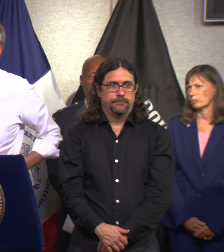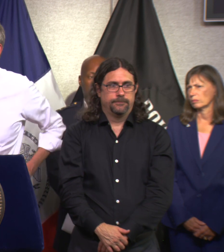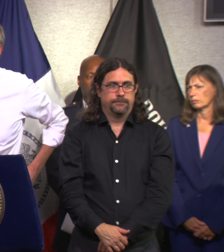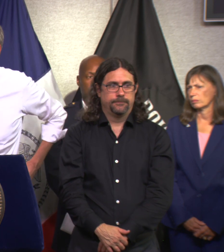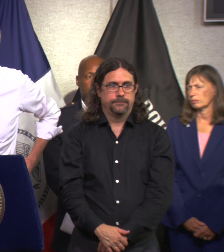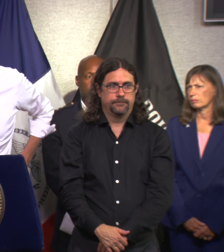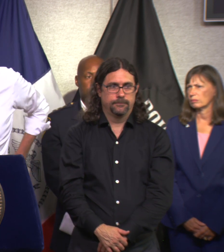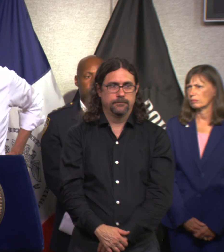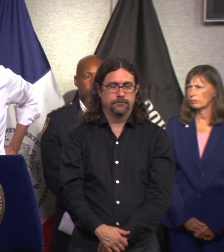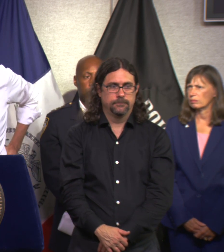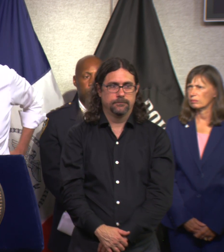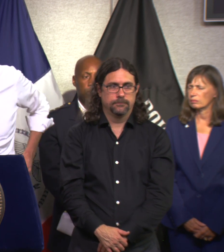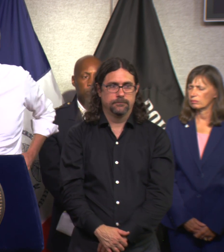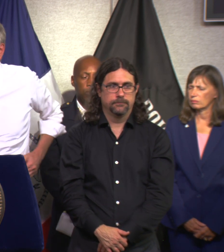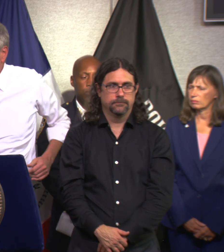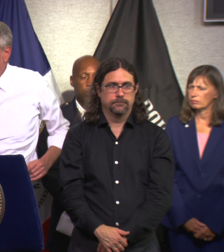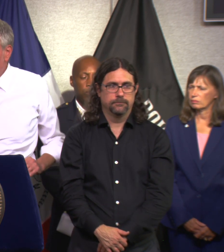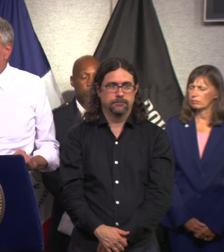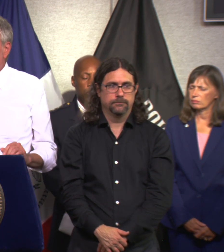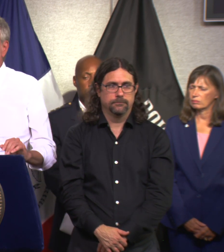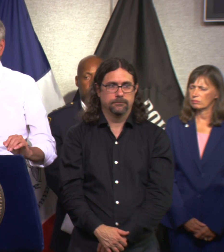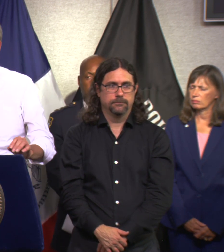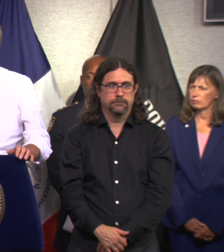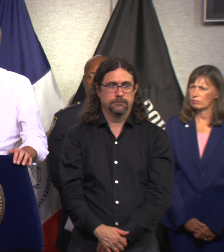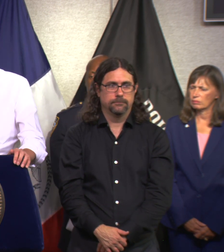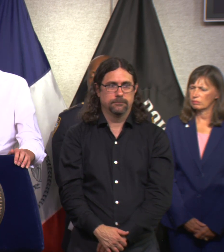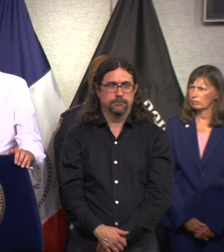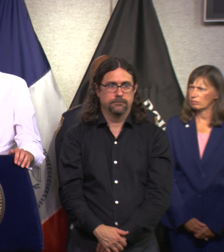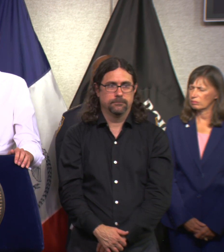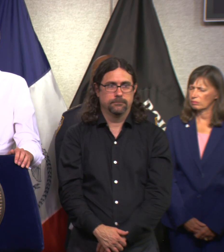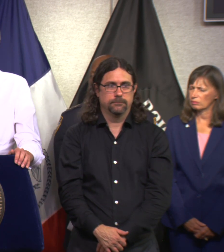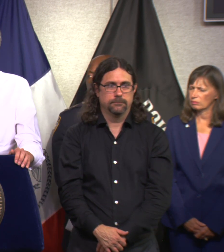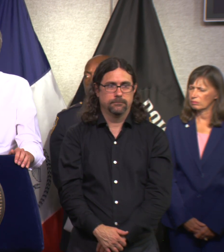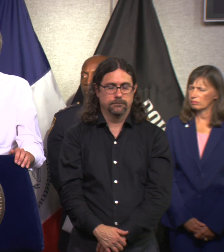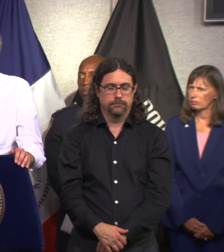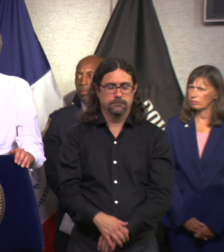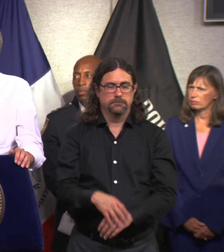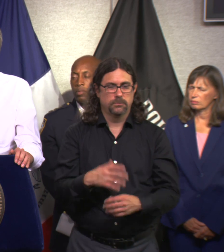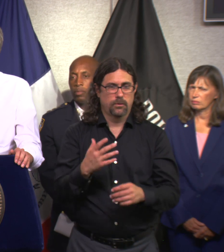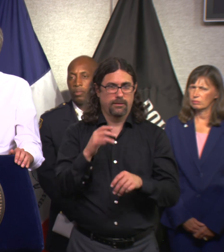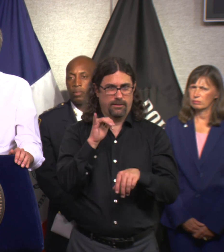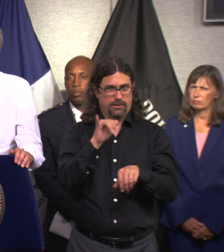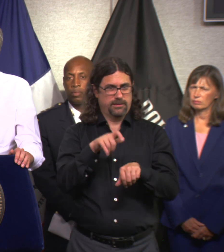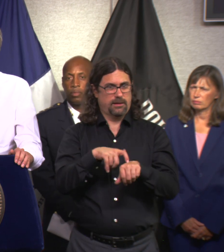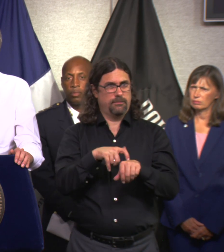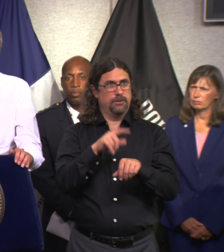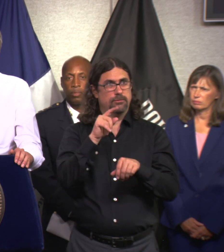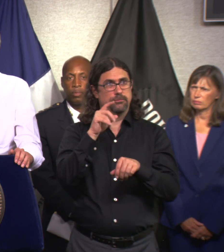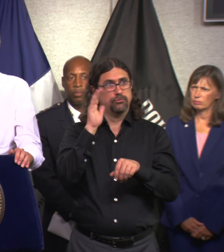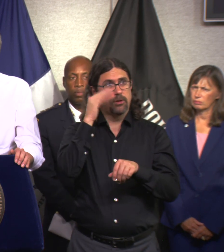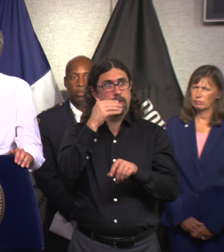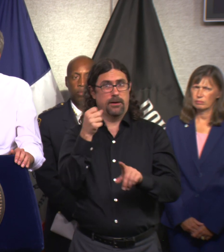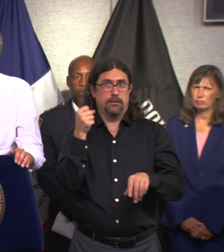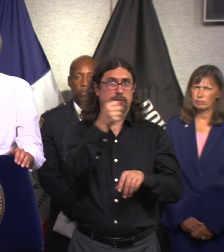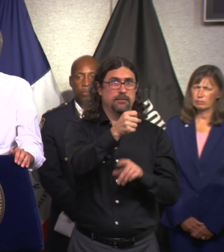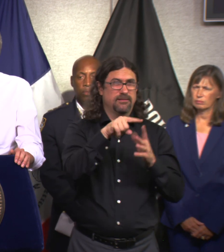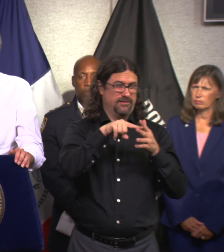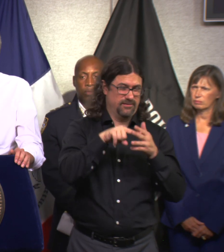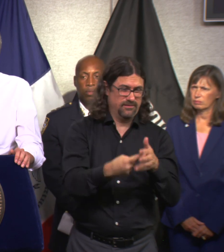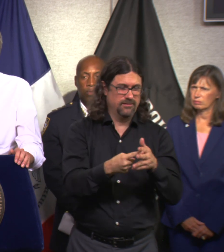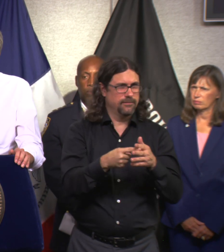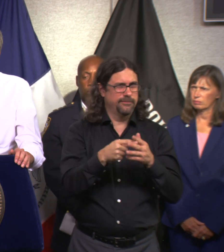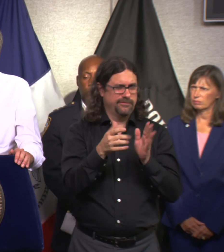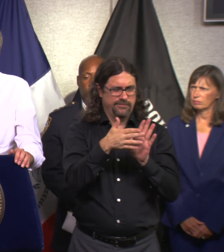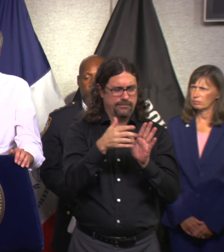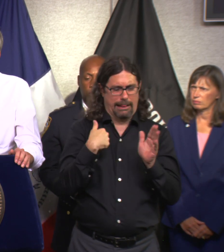Justice Department would act. In fact, you'll remember, Sally Yates and other people, there was a big question about whether the department was maintaining its